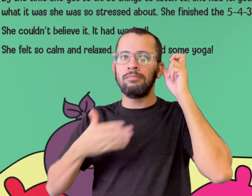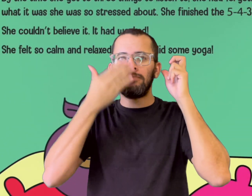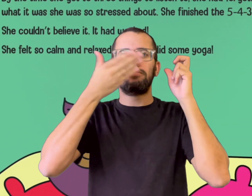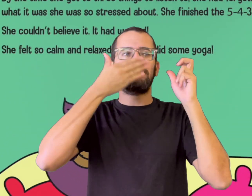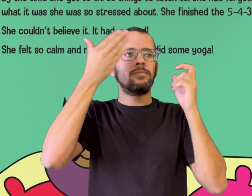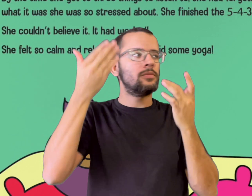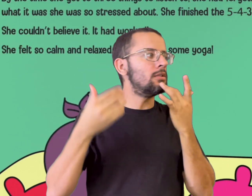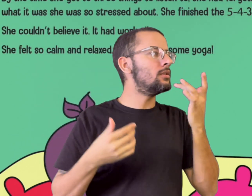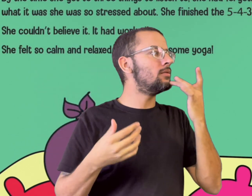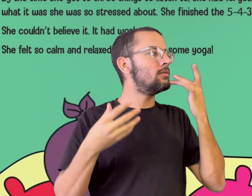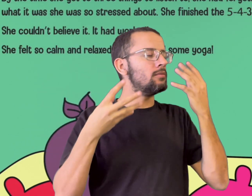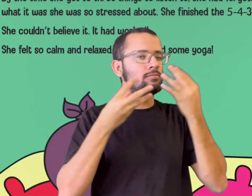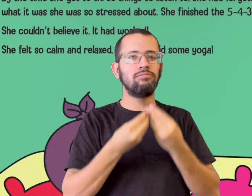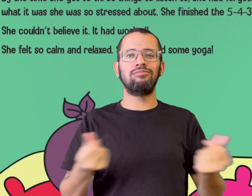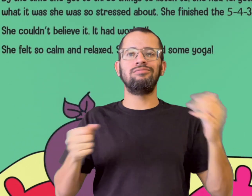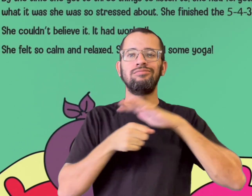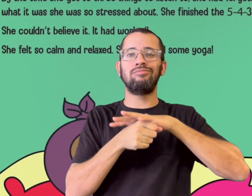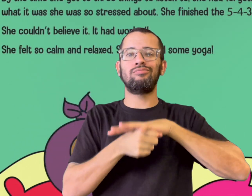yoga.